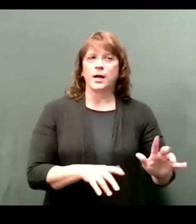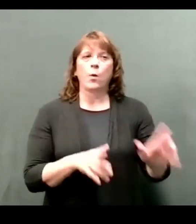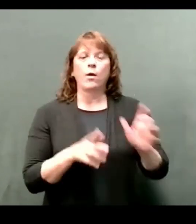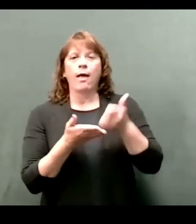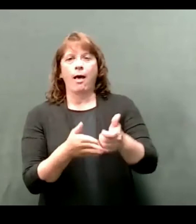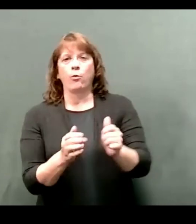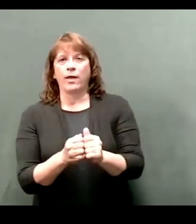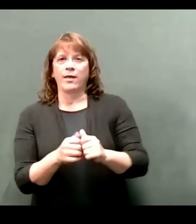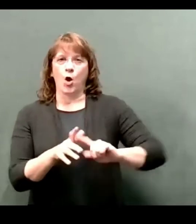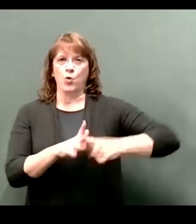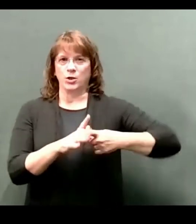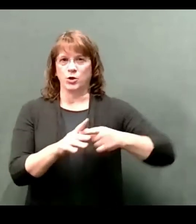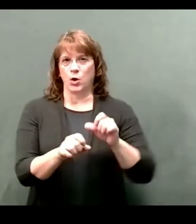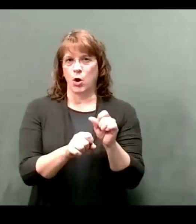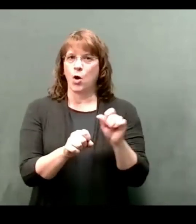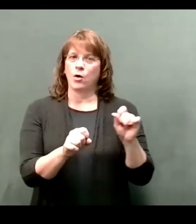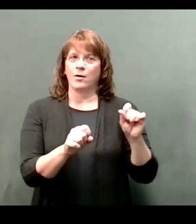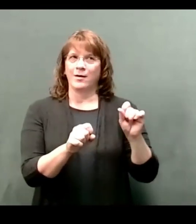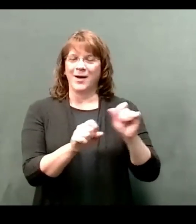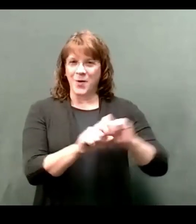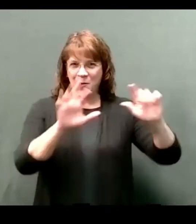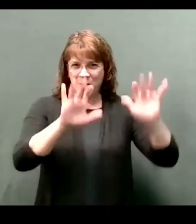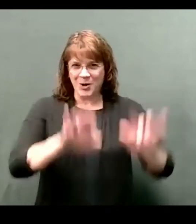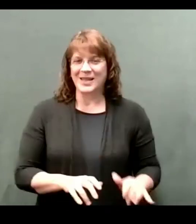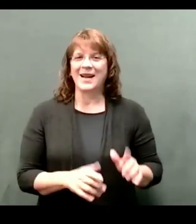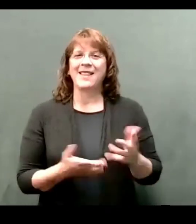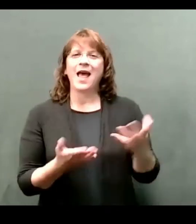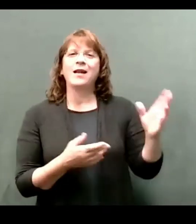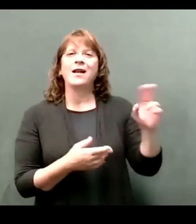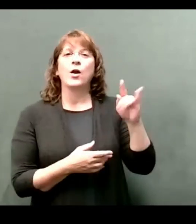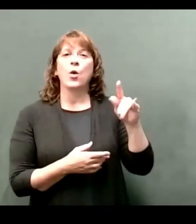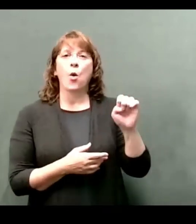created, and then we'll bring back Nicole Broder, who will talk with